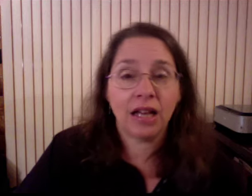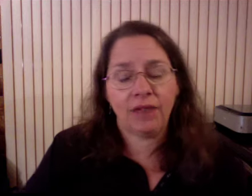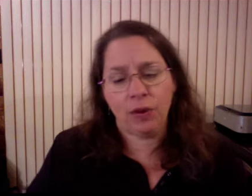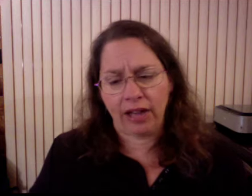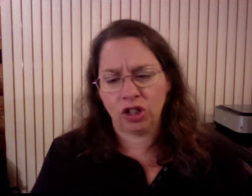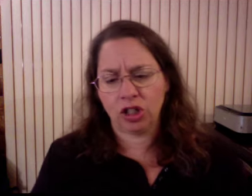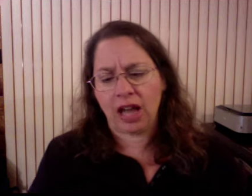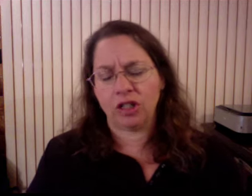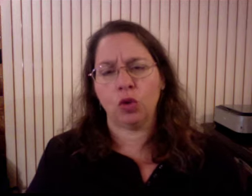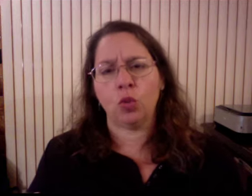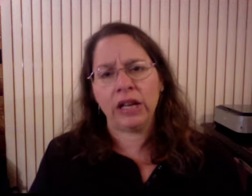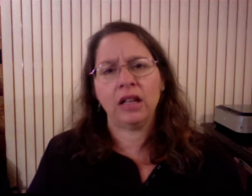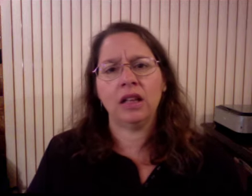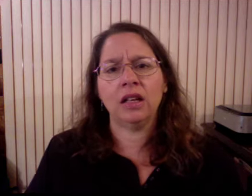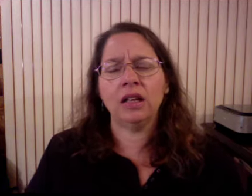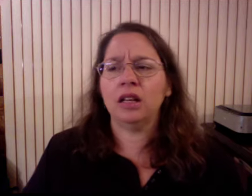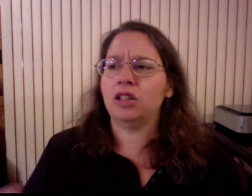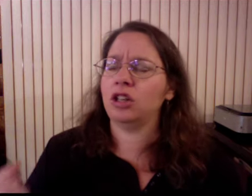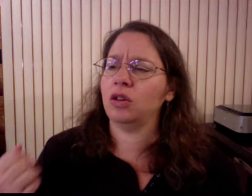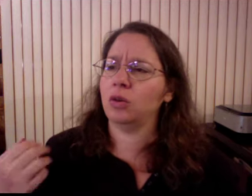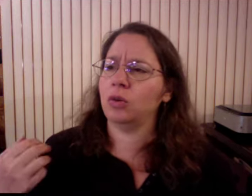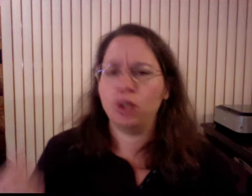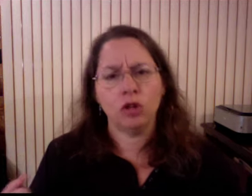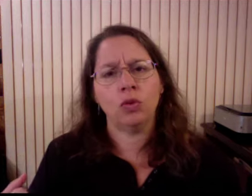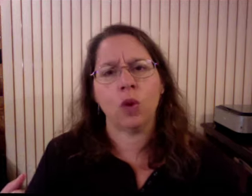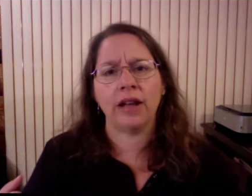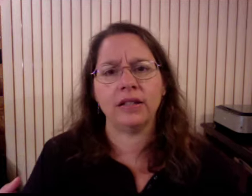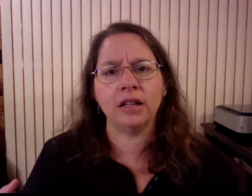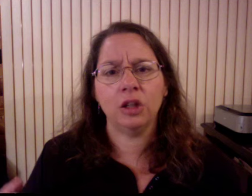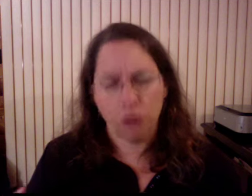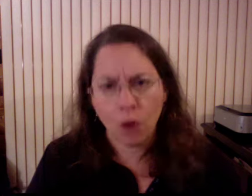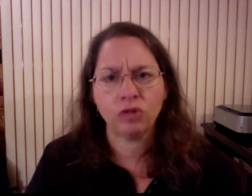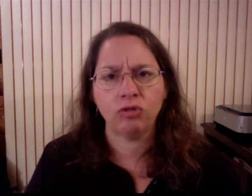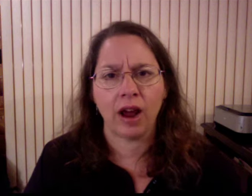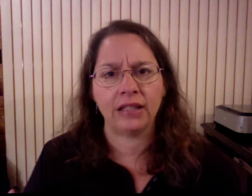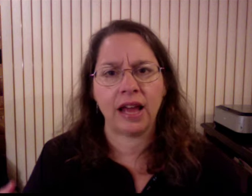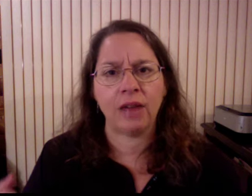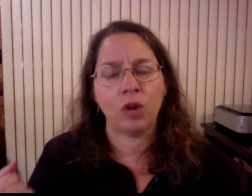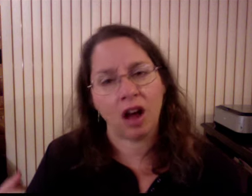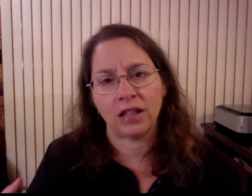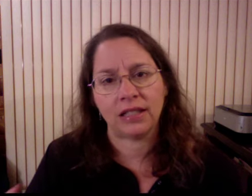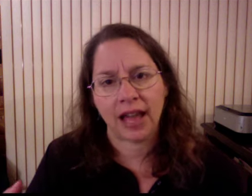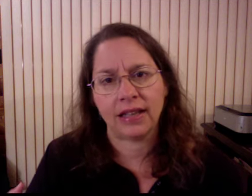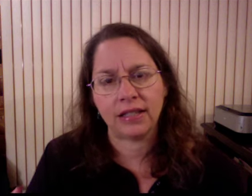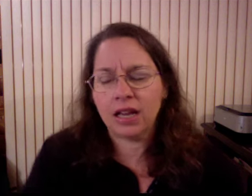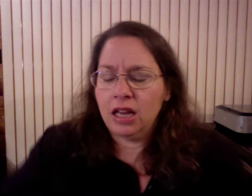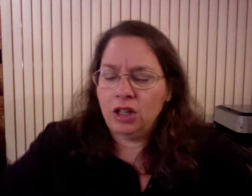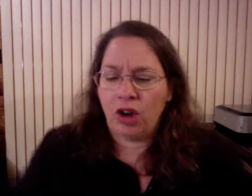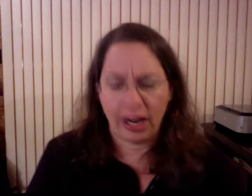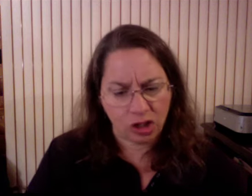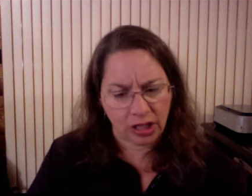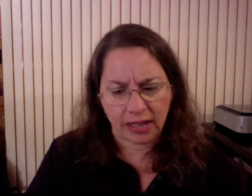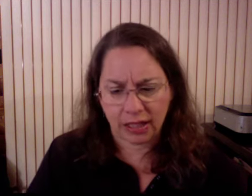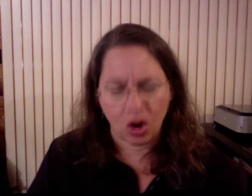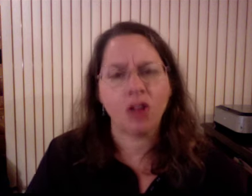you exercise your will to do what you know is right and what God says, and you're exercising it all the